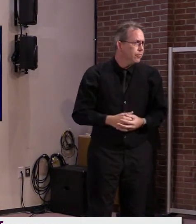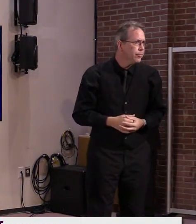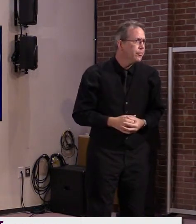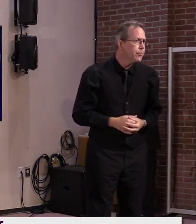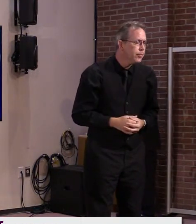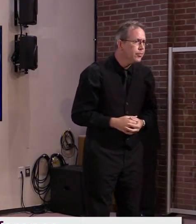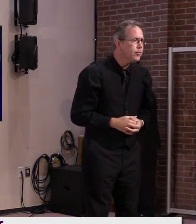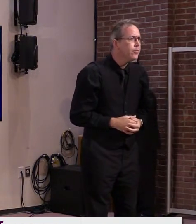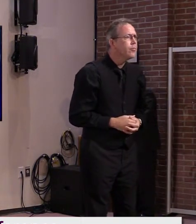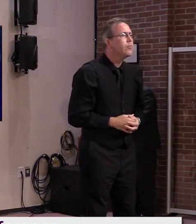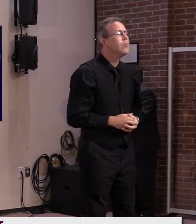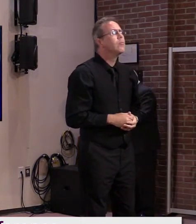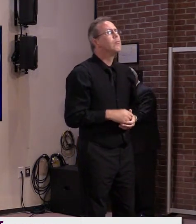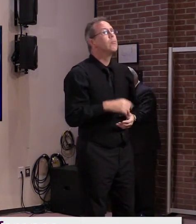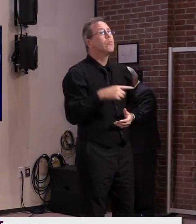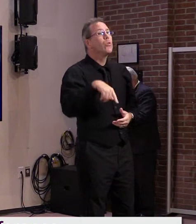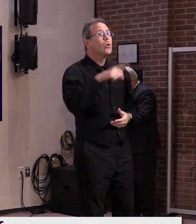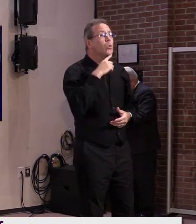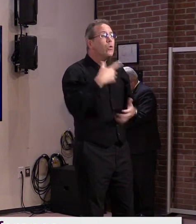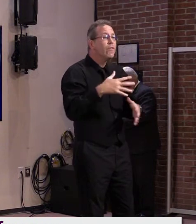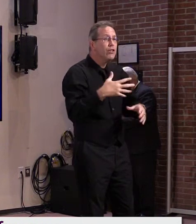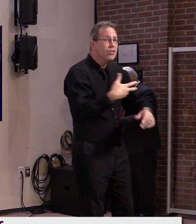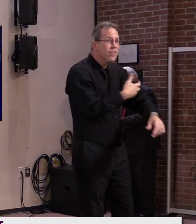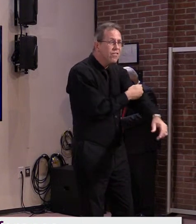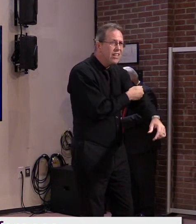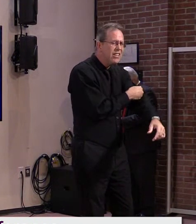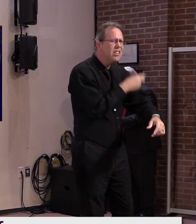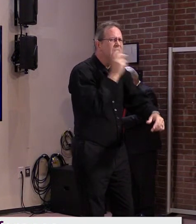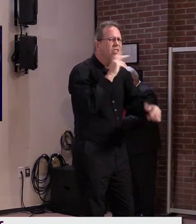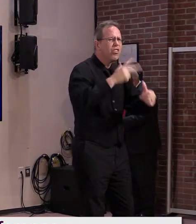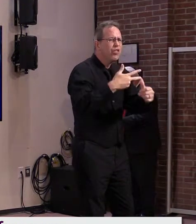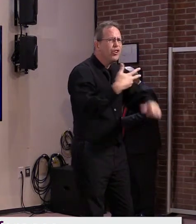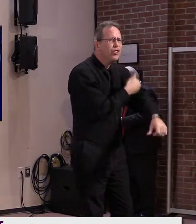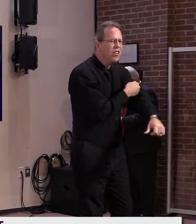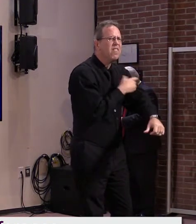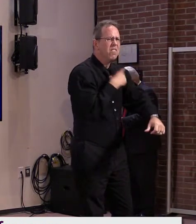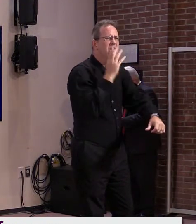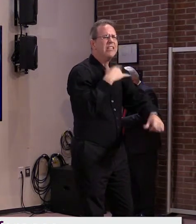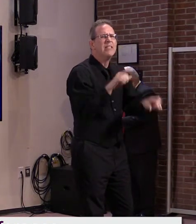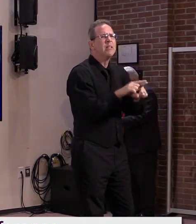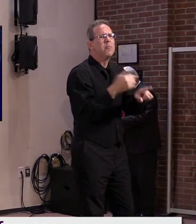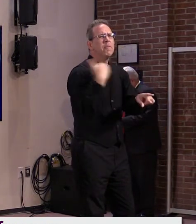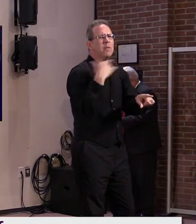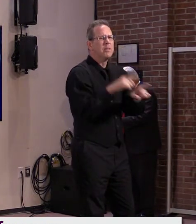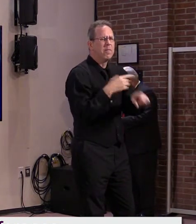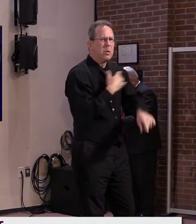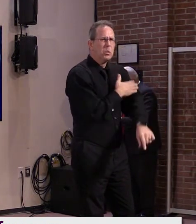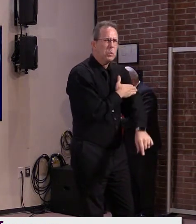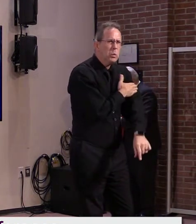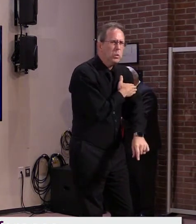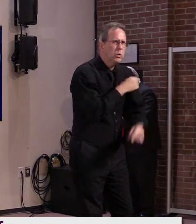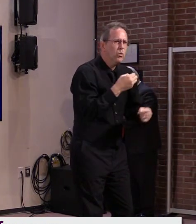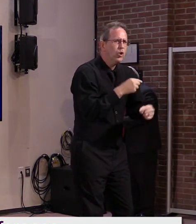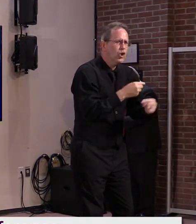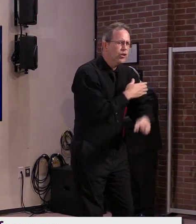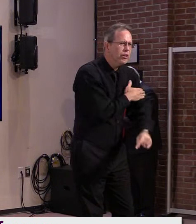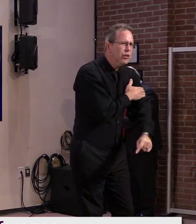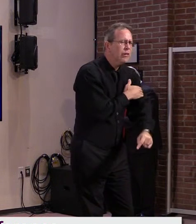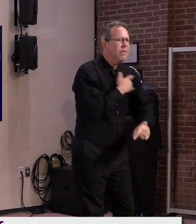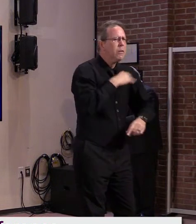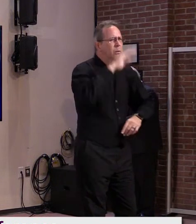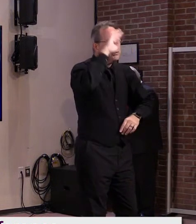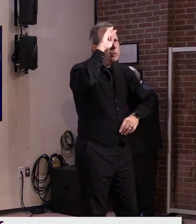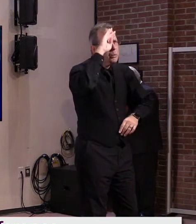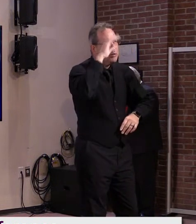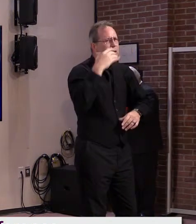the second dose. Both he and Dr. Walensky also noted that while we get boosters in arms, it is important as ever to focus